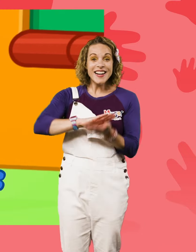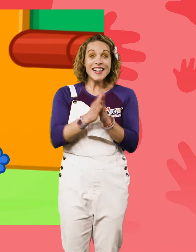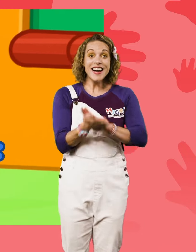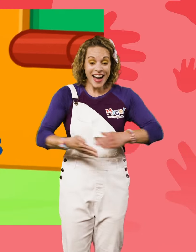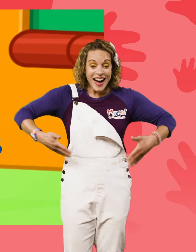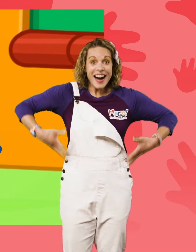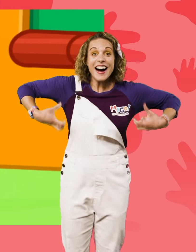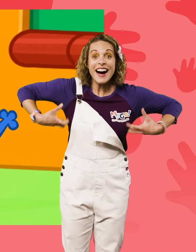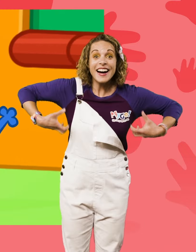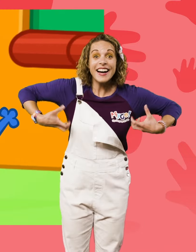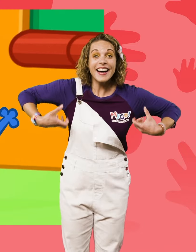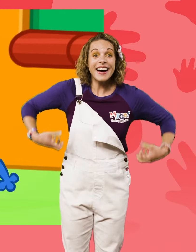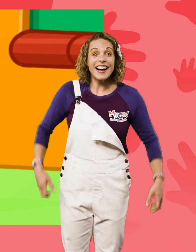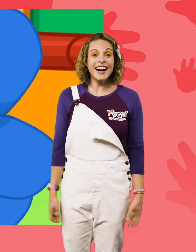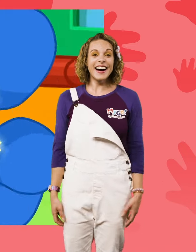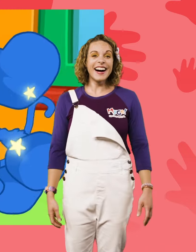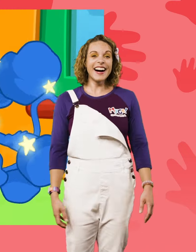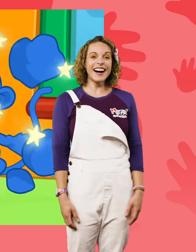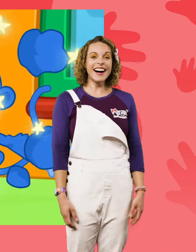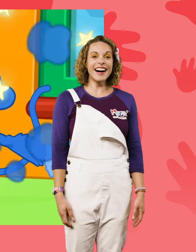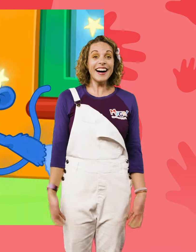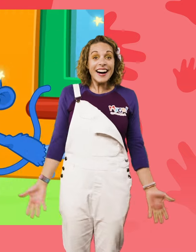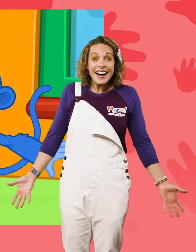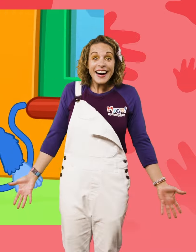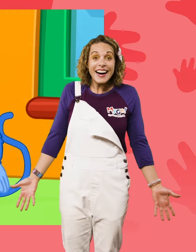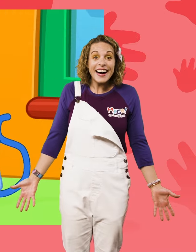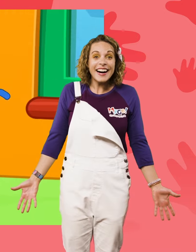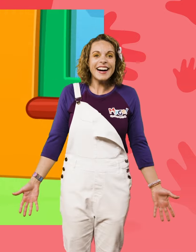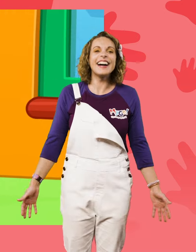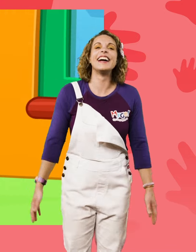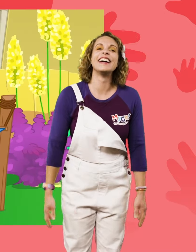Mila, morph into a monkey!